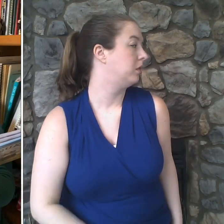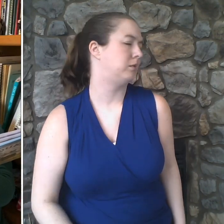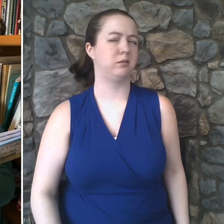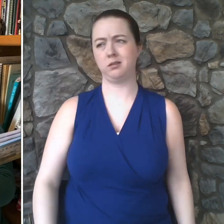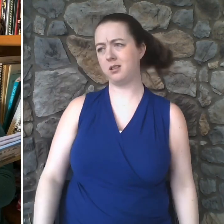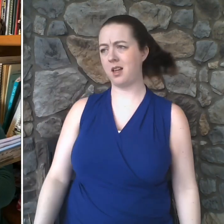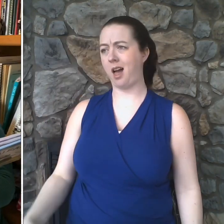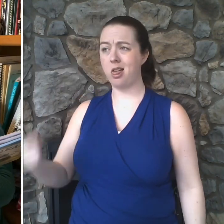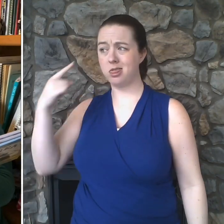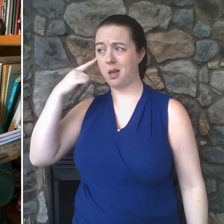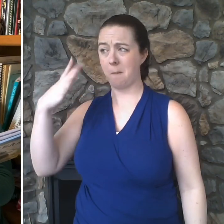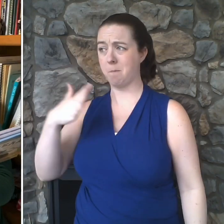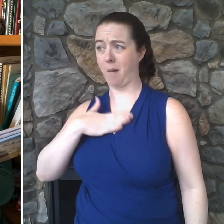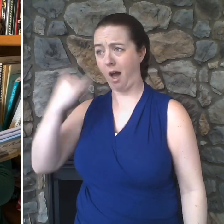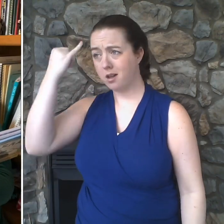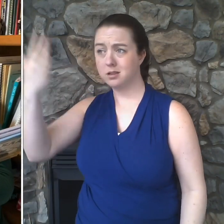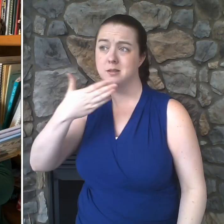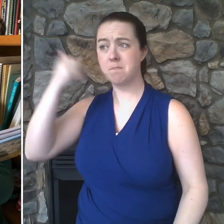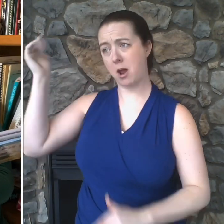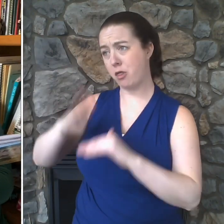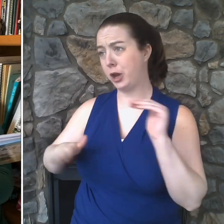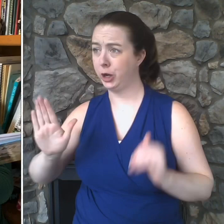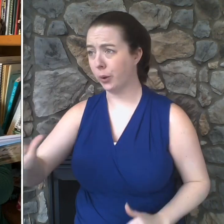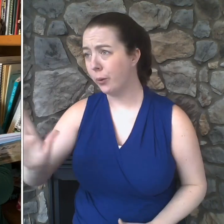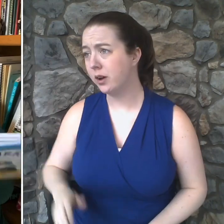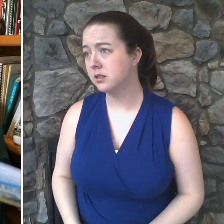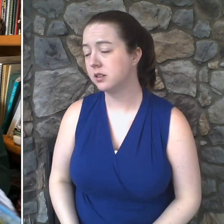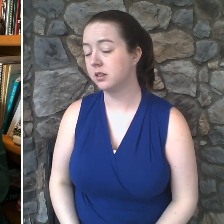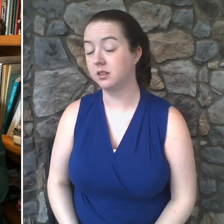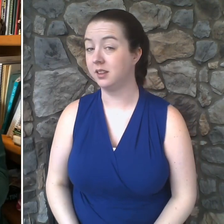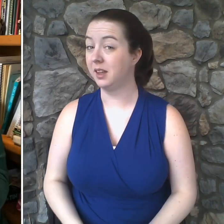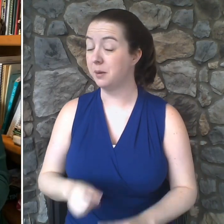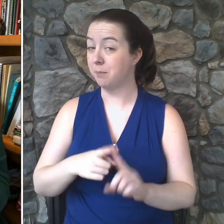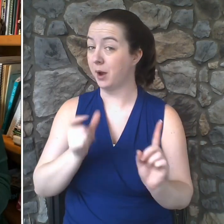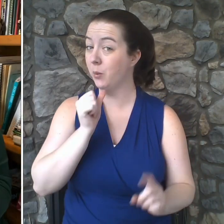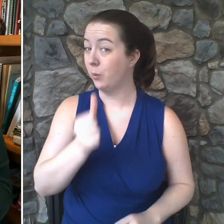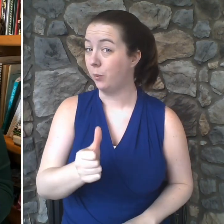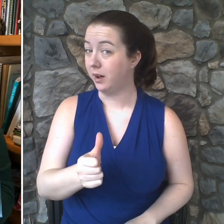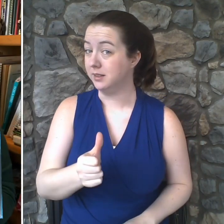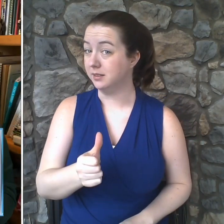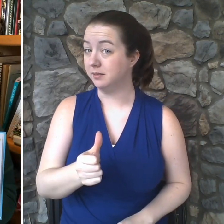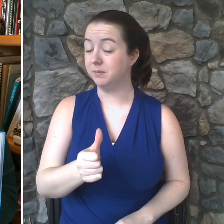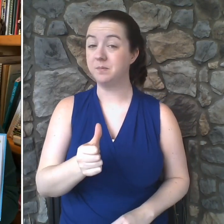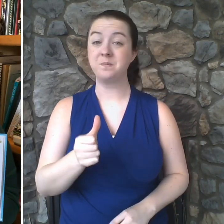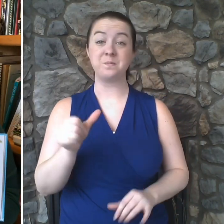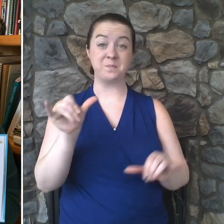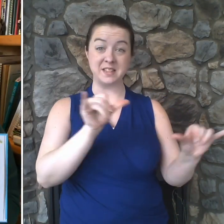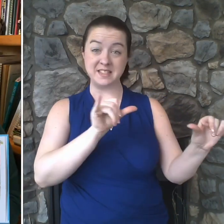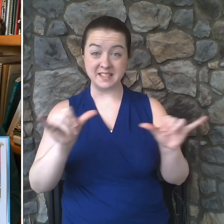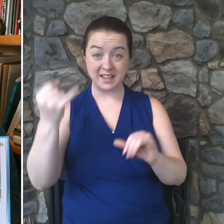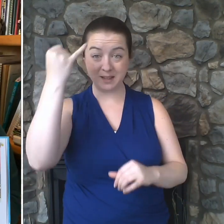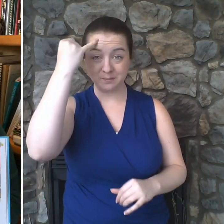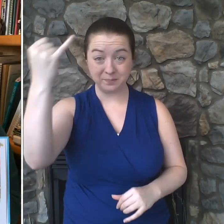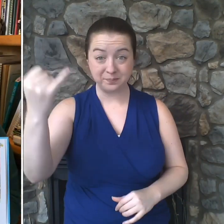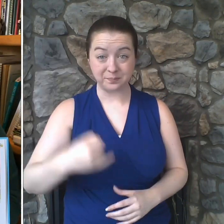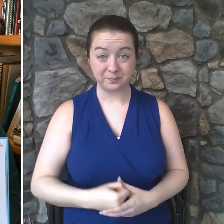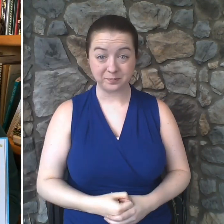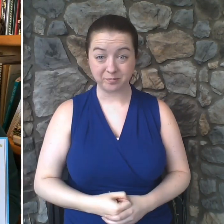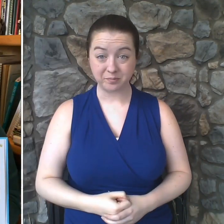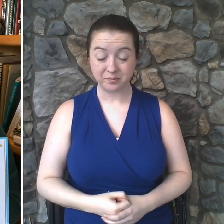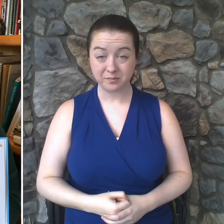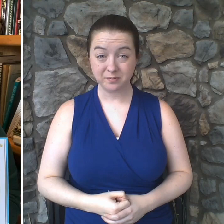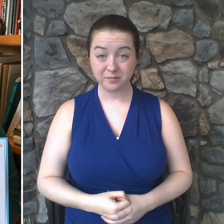Pip. I bet mine's better than yours, said Squeak. But it wasn't. It was the same